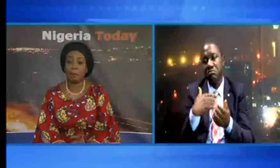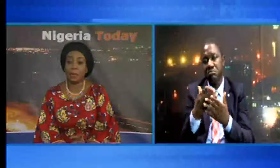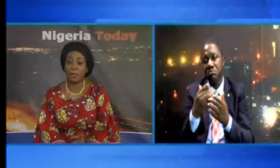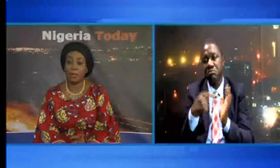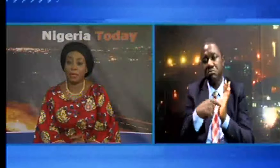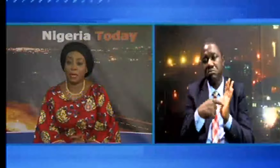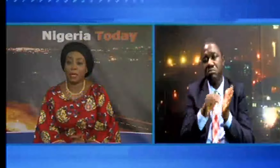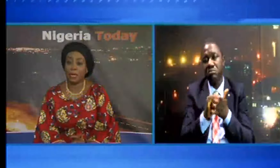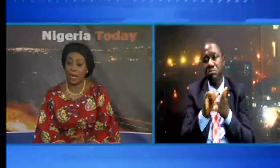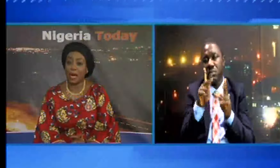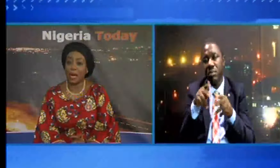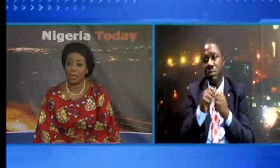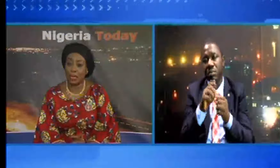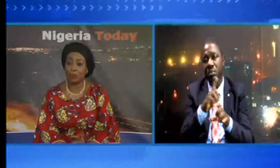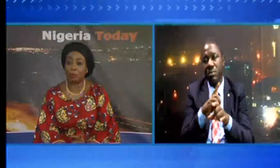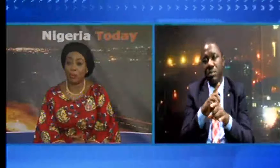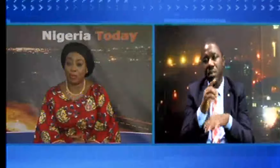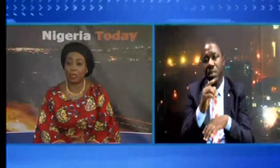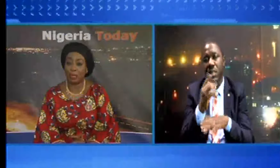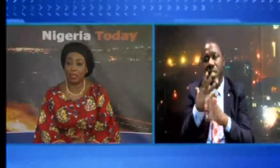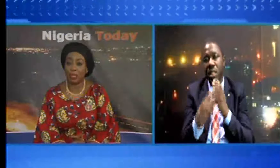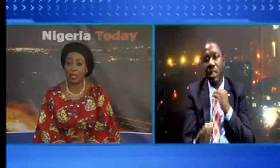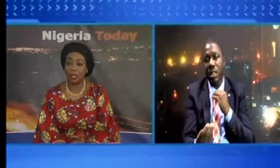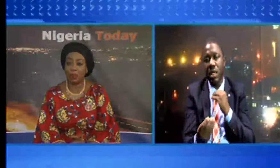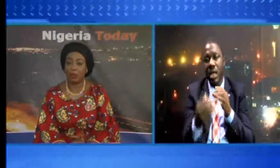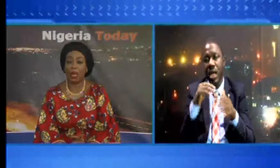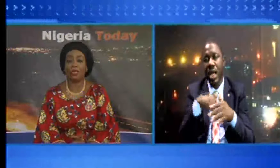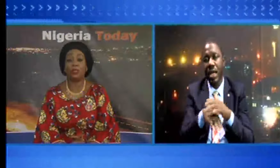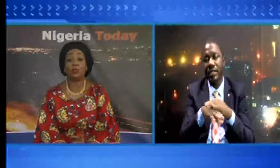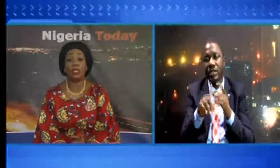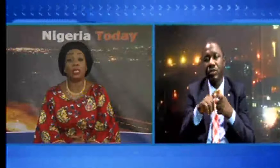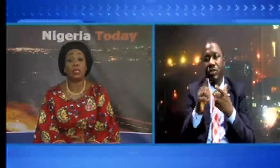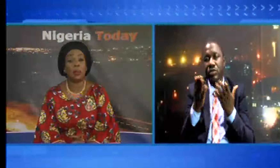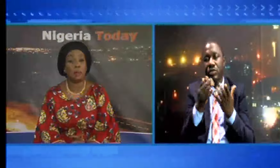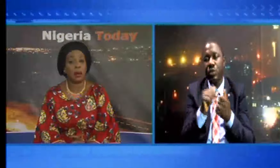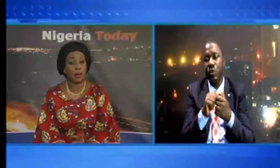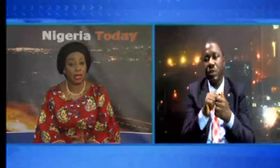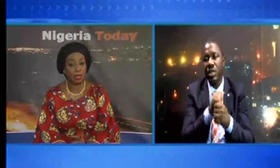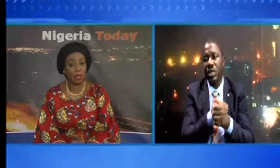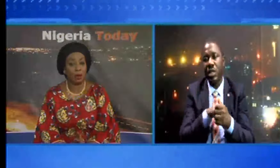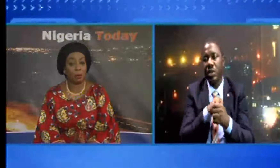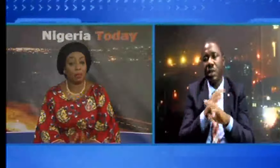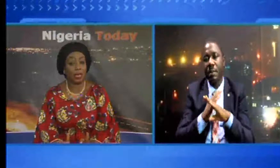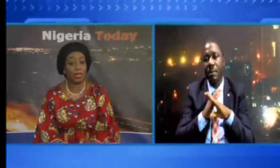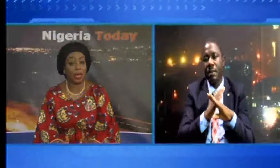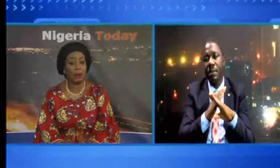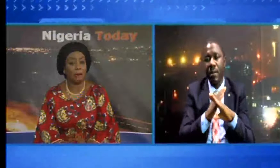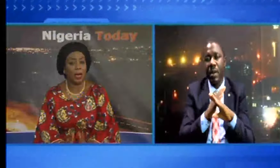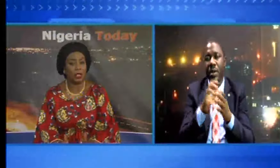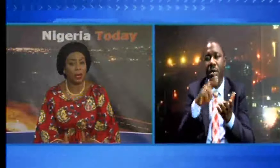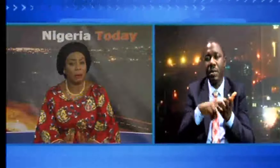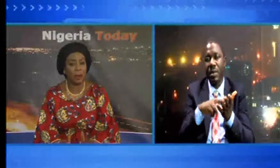with disabilities lack access to basic services, with attitudinal barriers representing